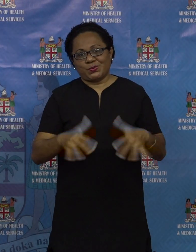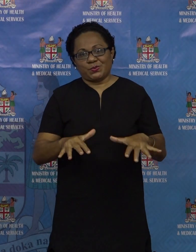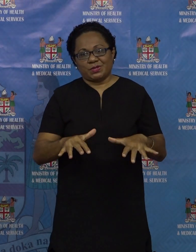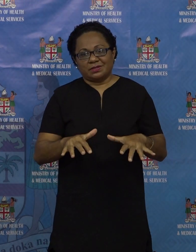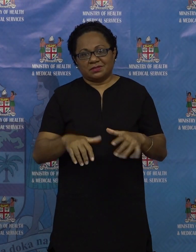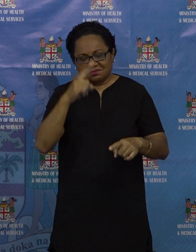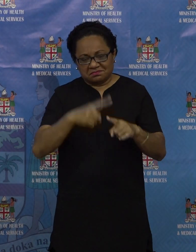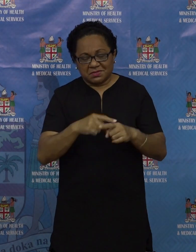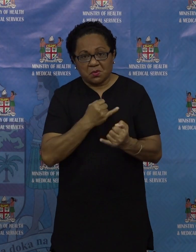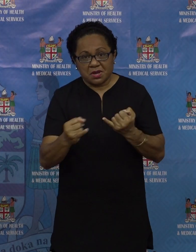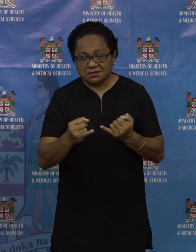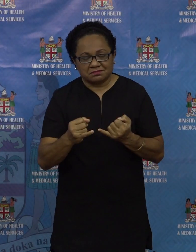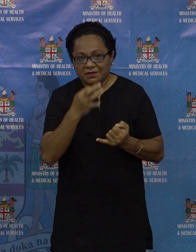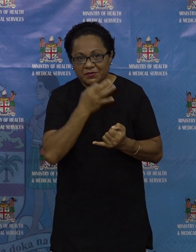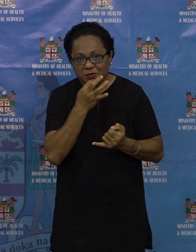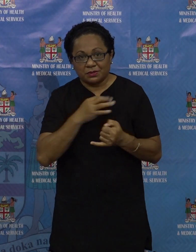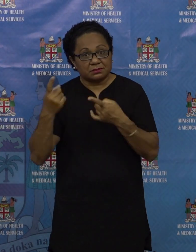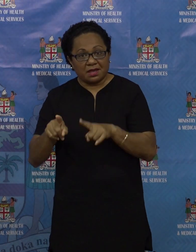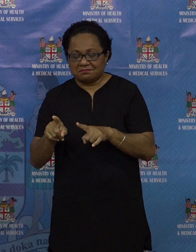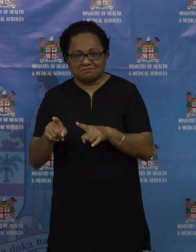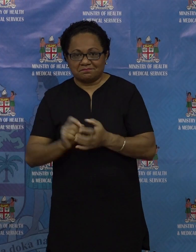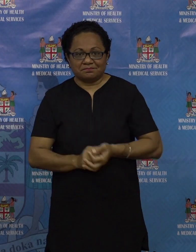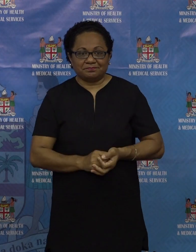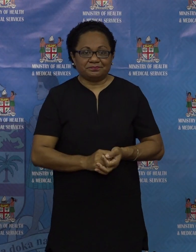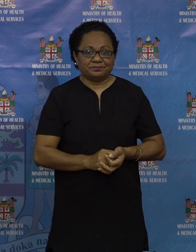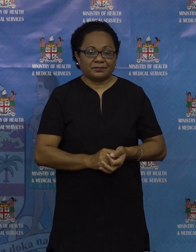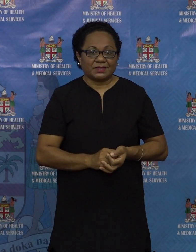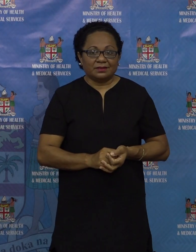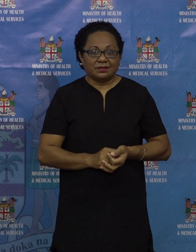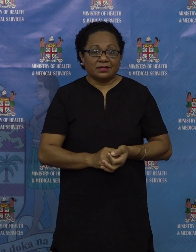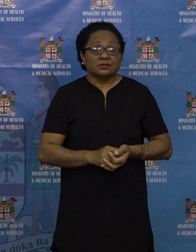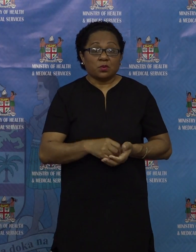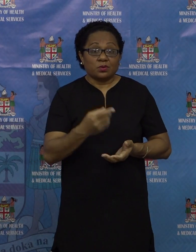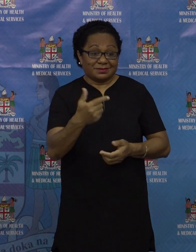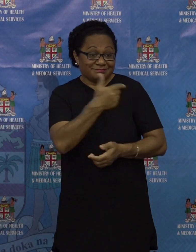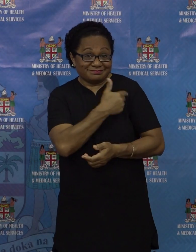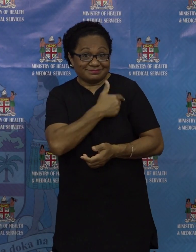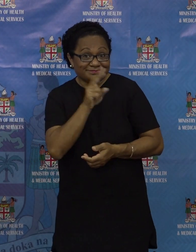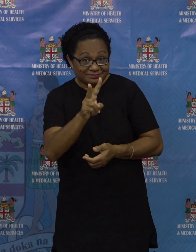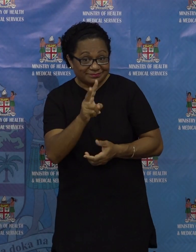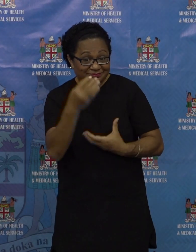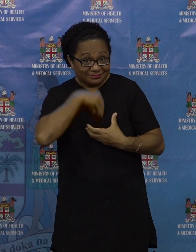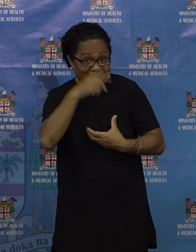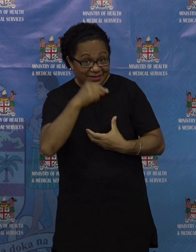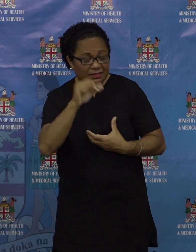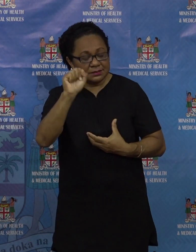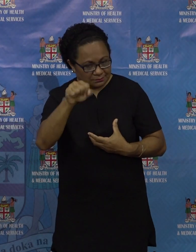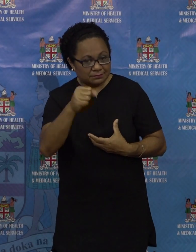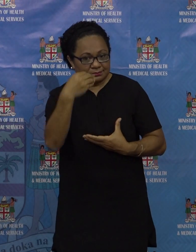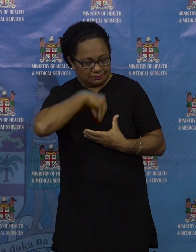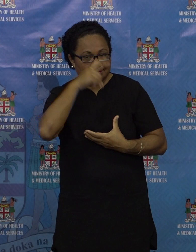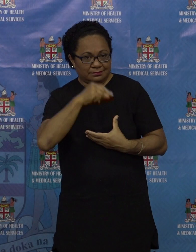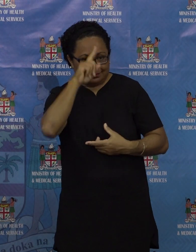So while we know that some people may still be infected if they were to become fully vaccinated, these vaccines